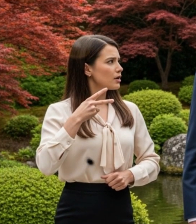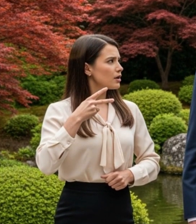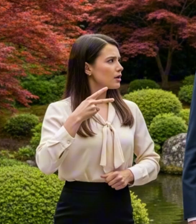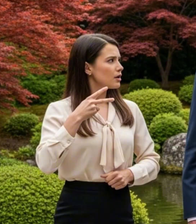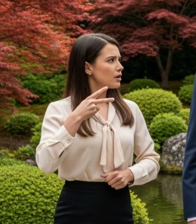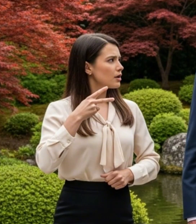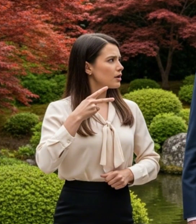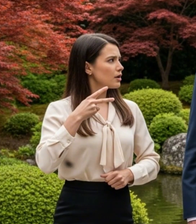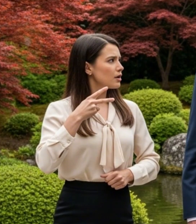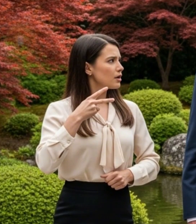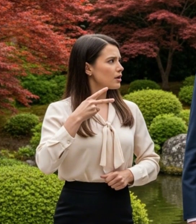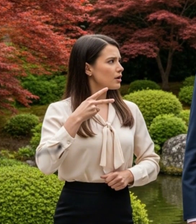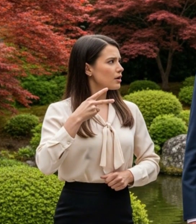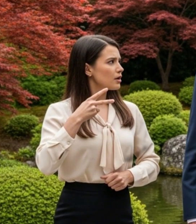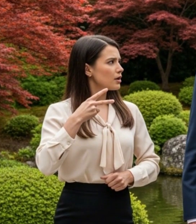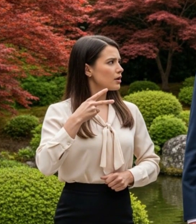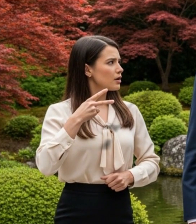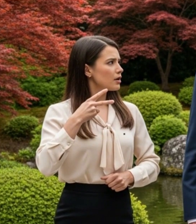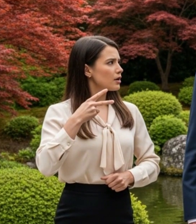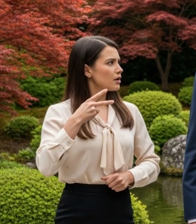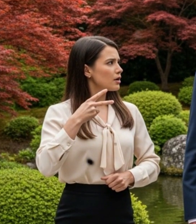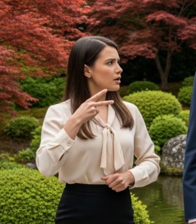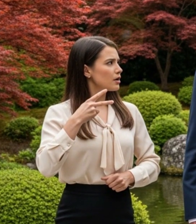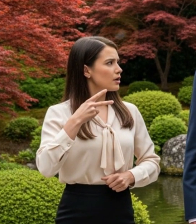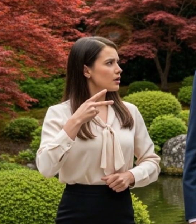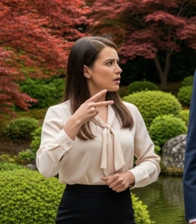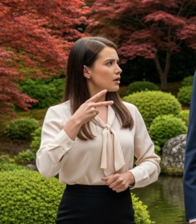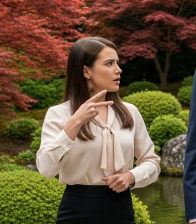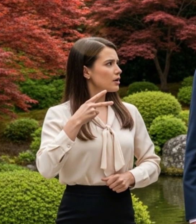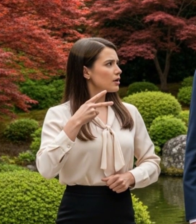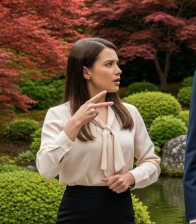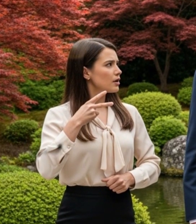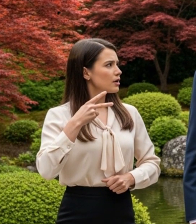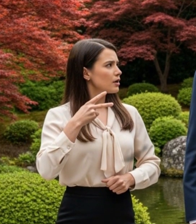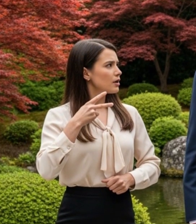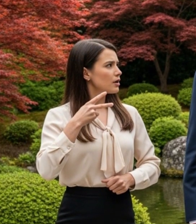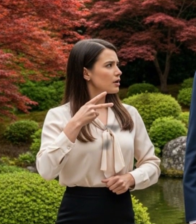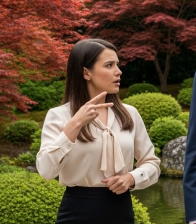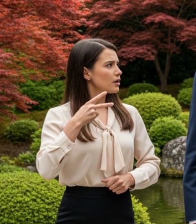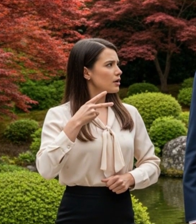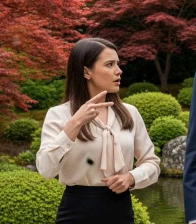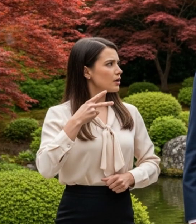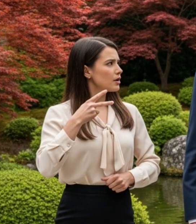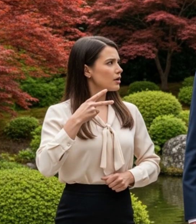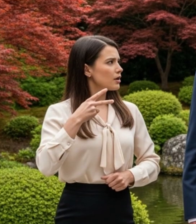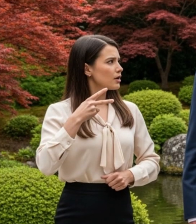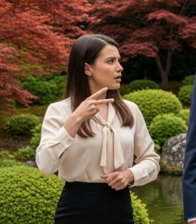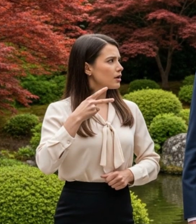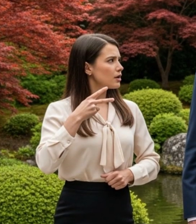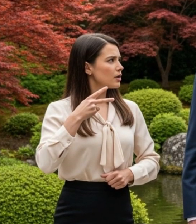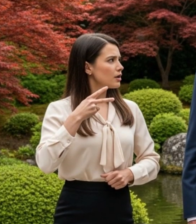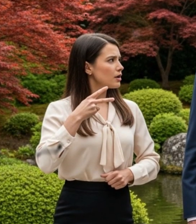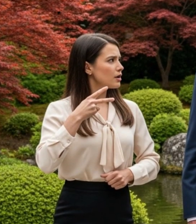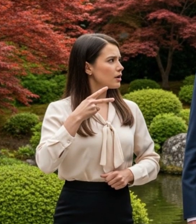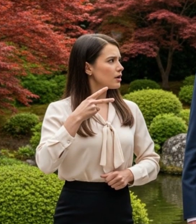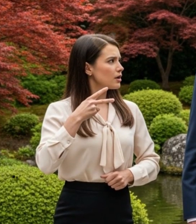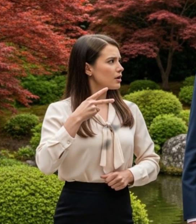wall between father and son instantly rebuilding. And in that moment, she acted. Mr. Thorne, she